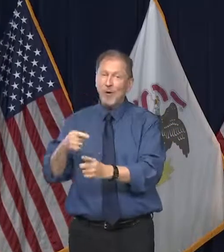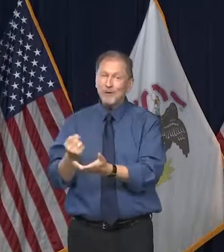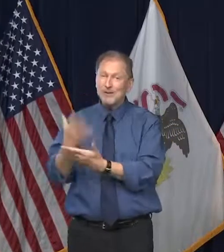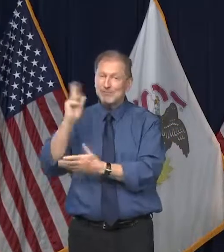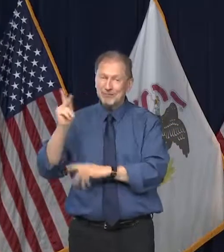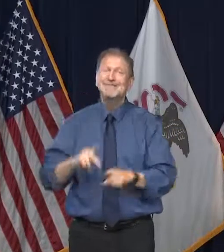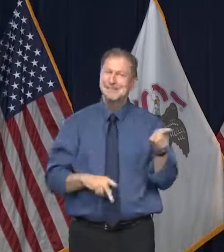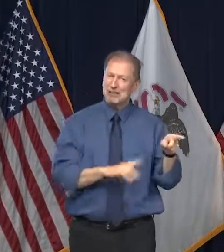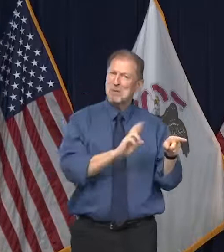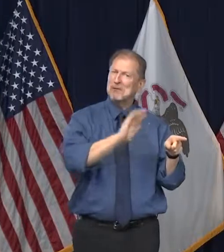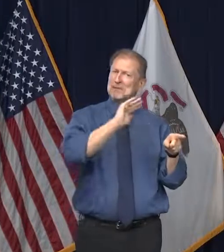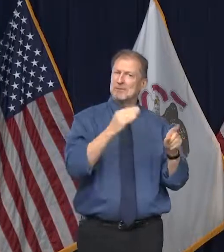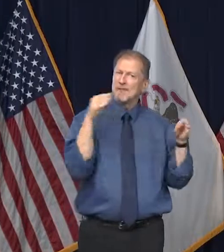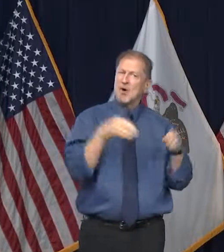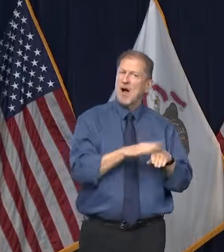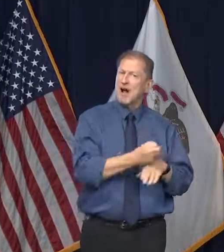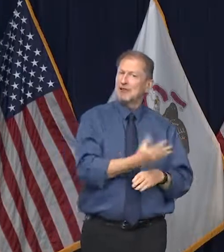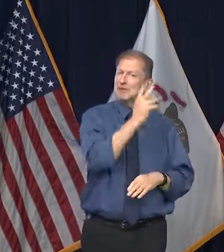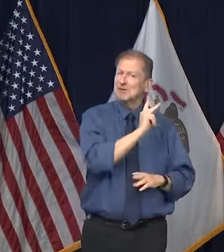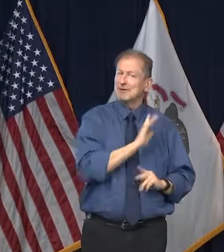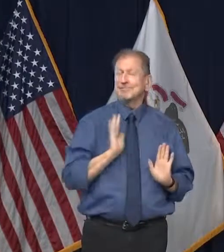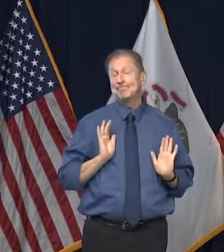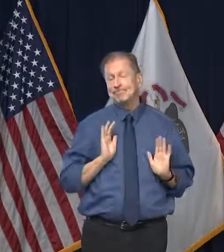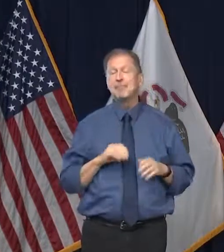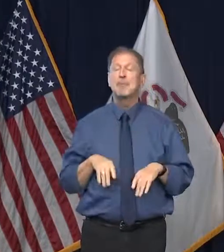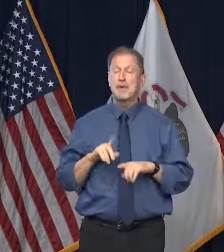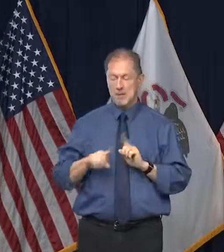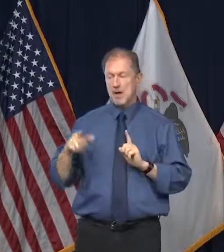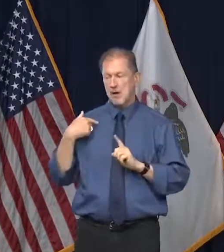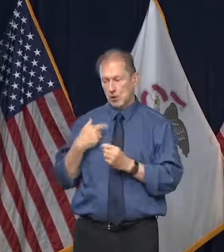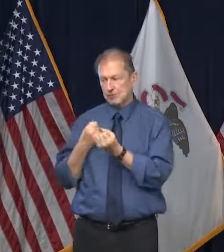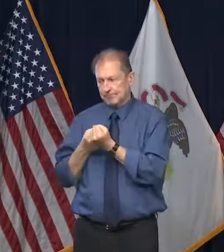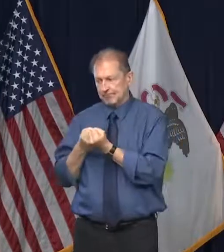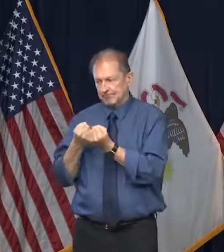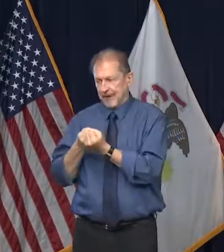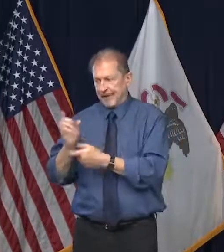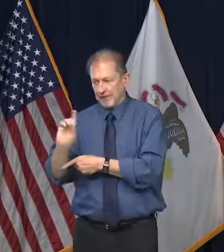done to support them. But